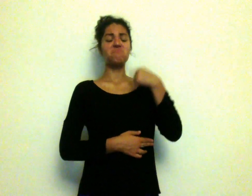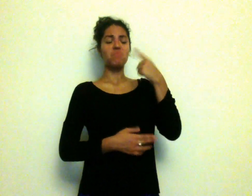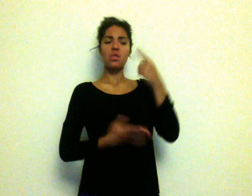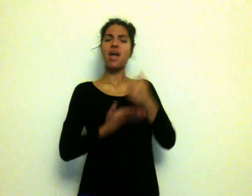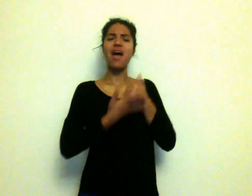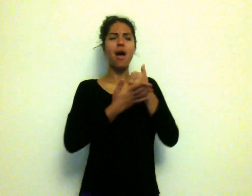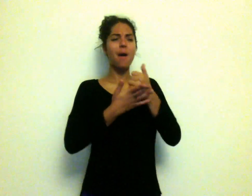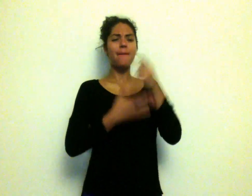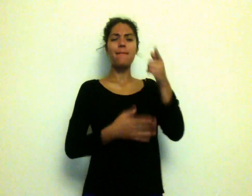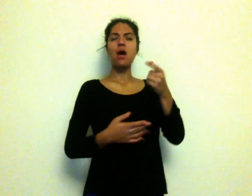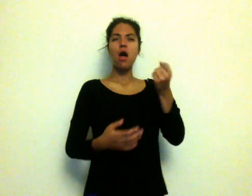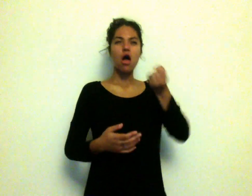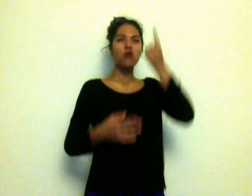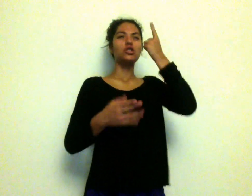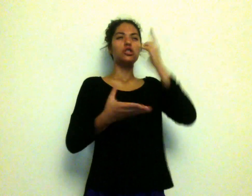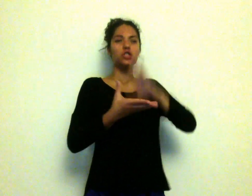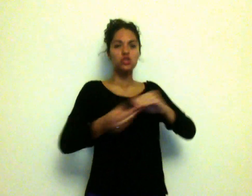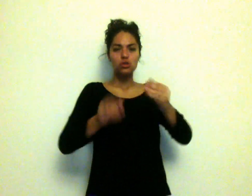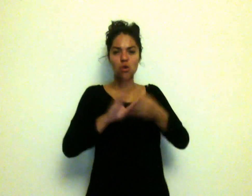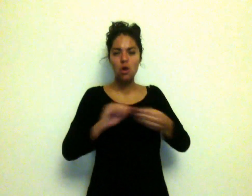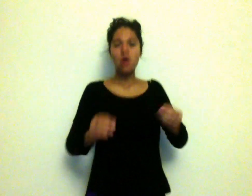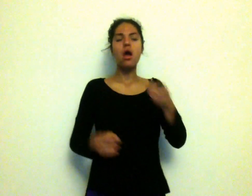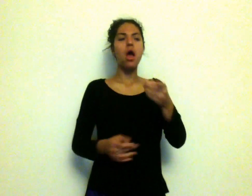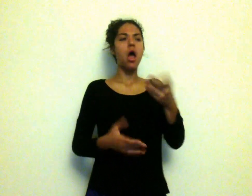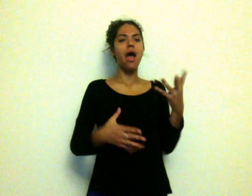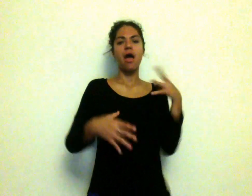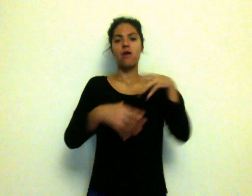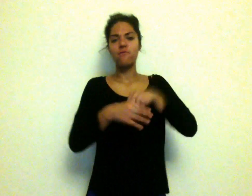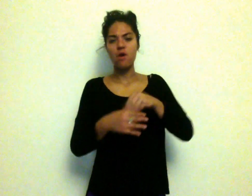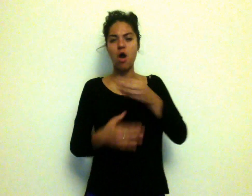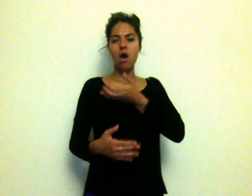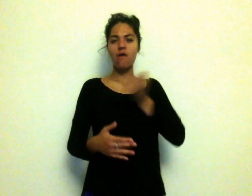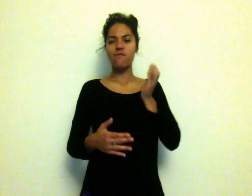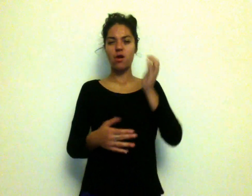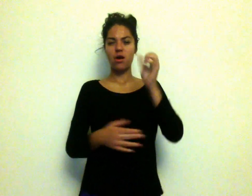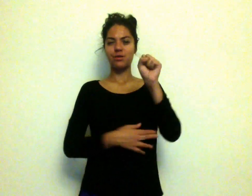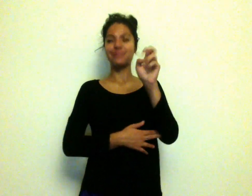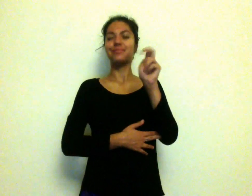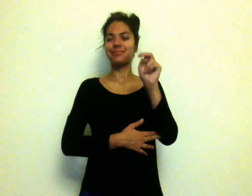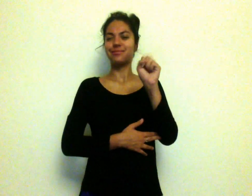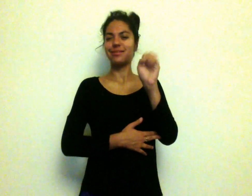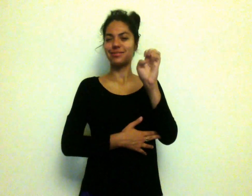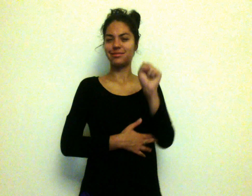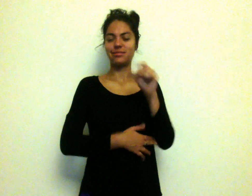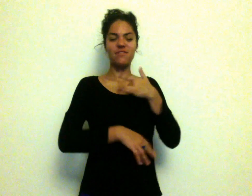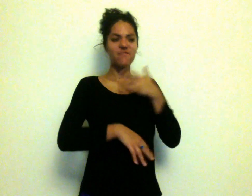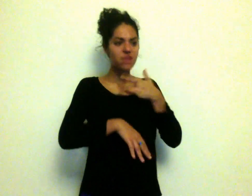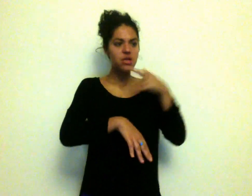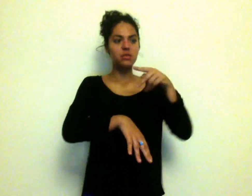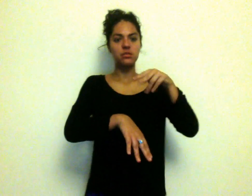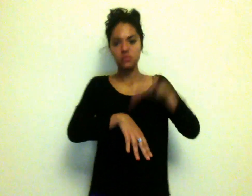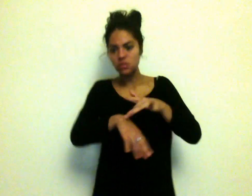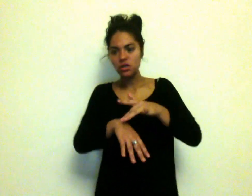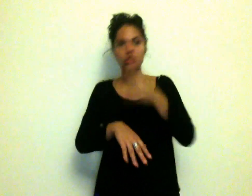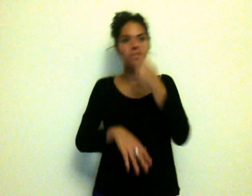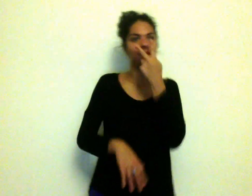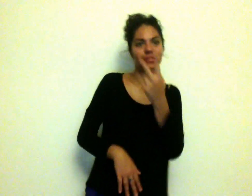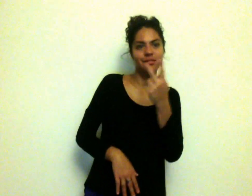more, to involve our senses in what we're saying about truth. So it's very easy to make truth statements and have them